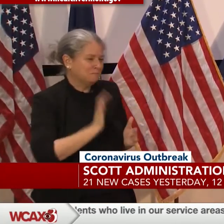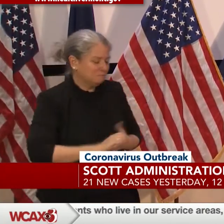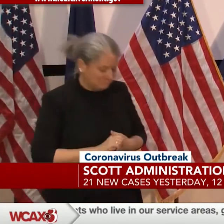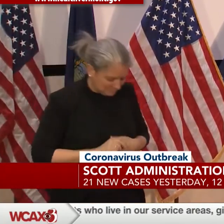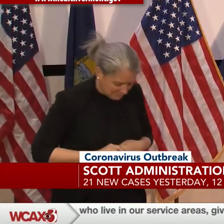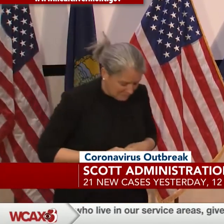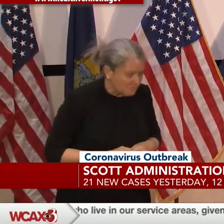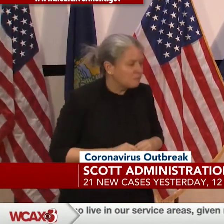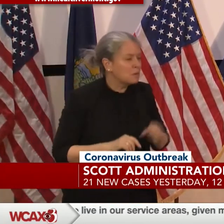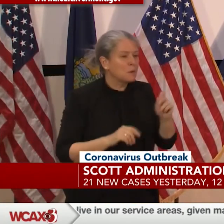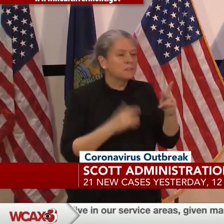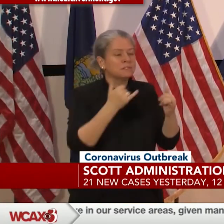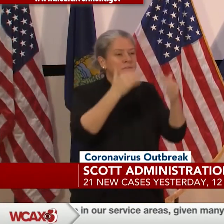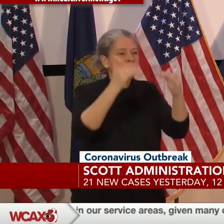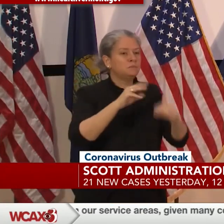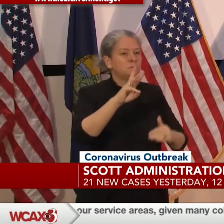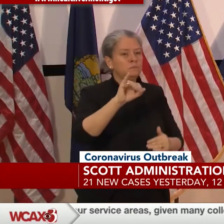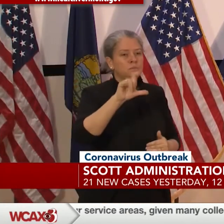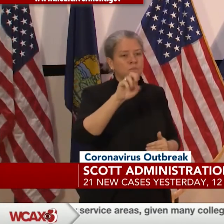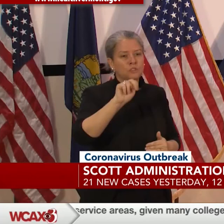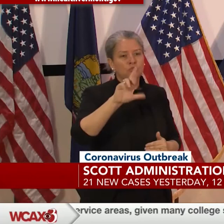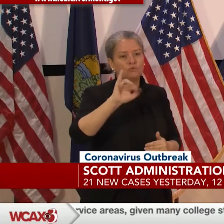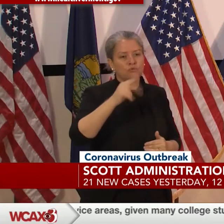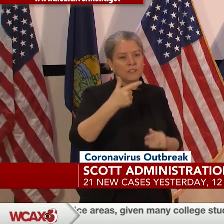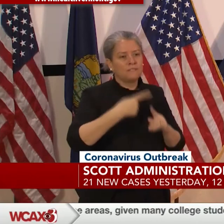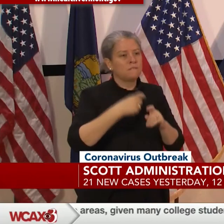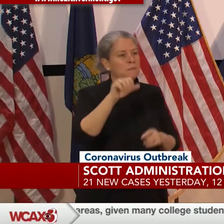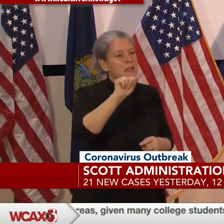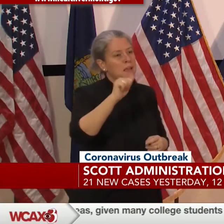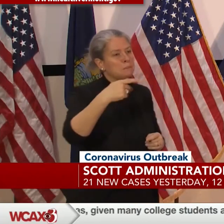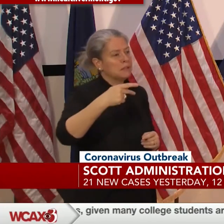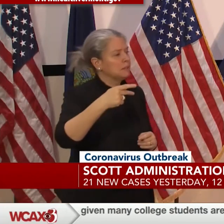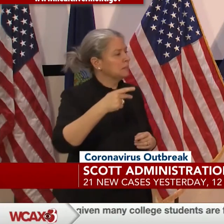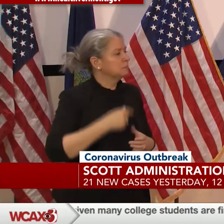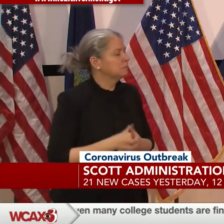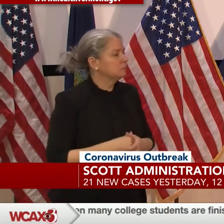Okay. All right, Wilson Ring, AP.